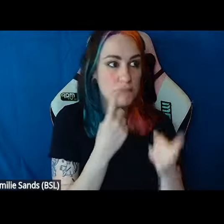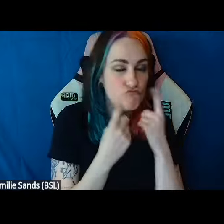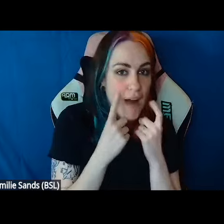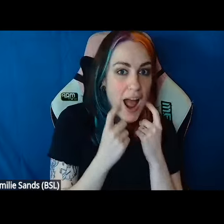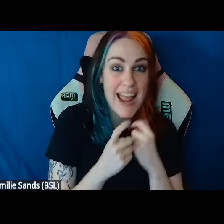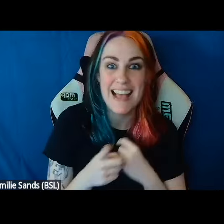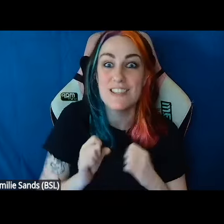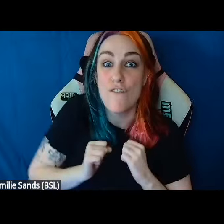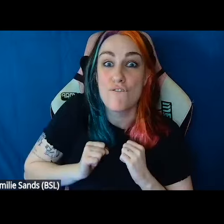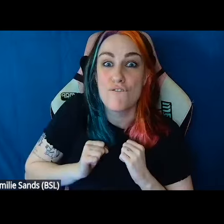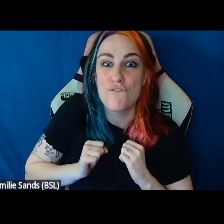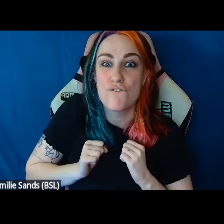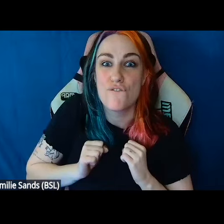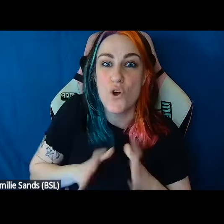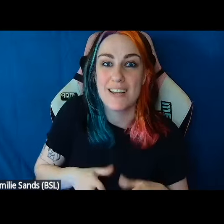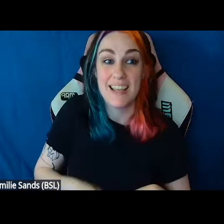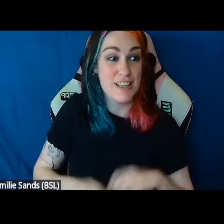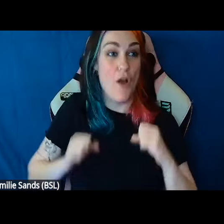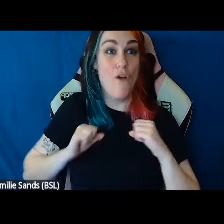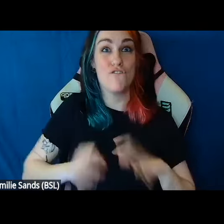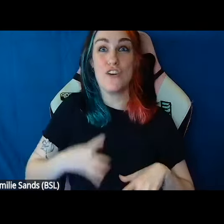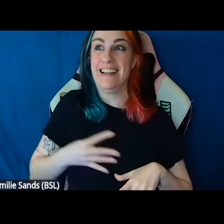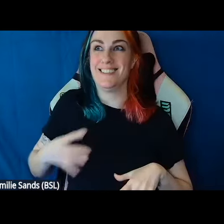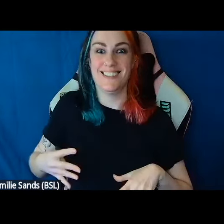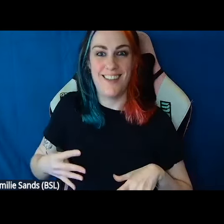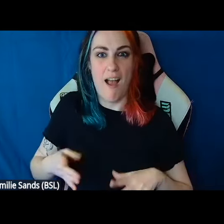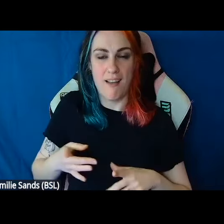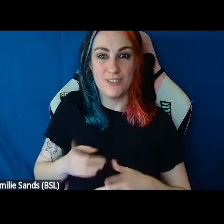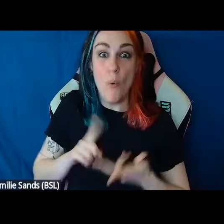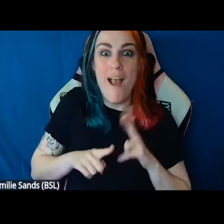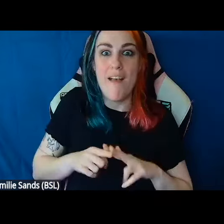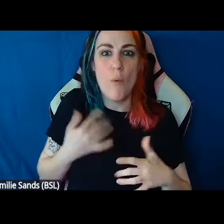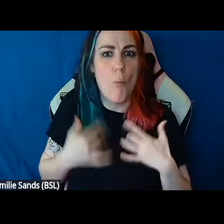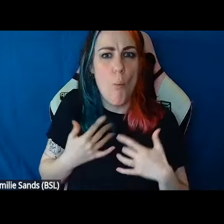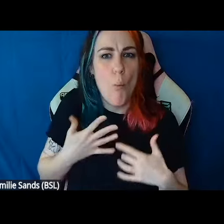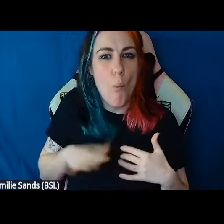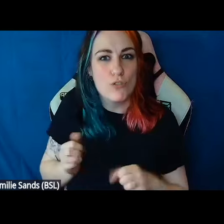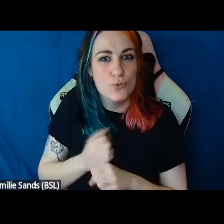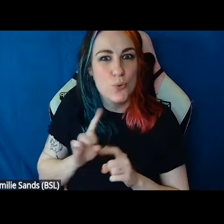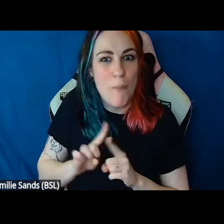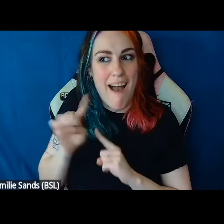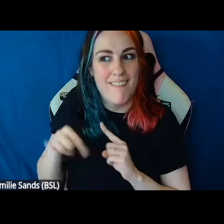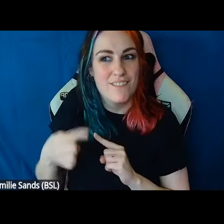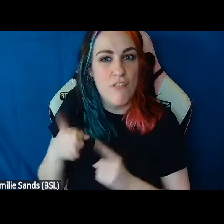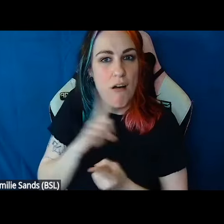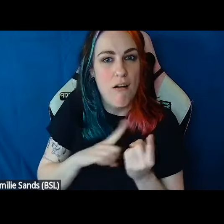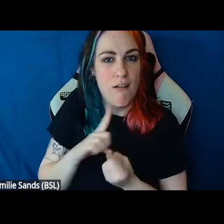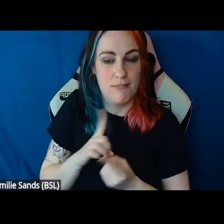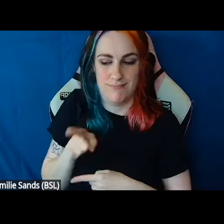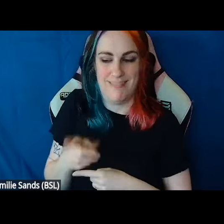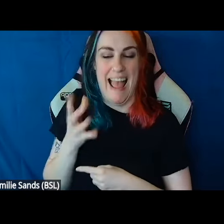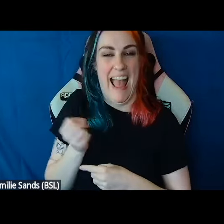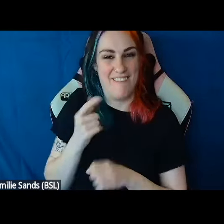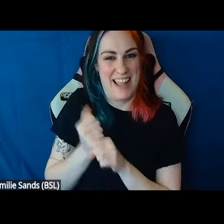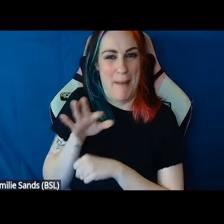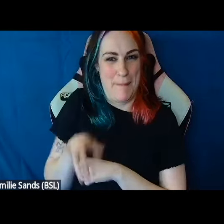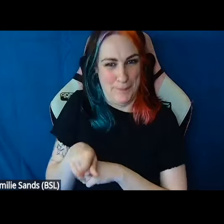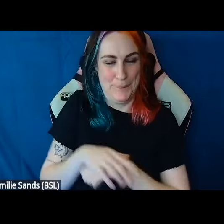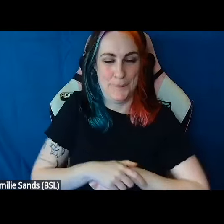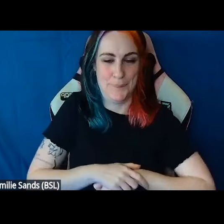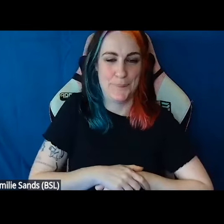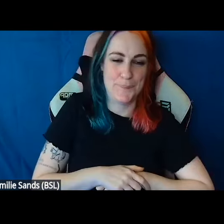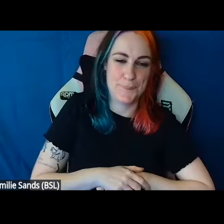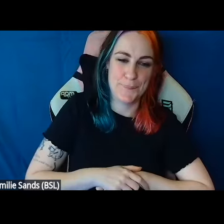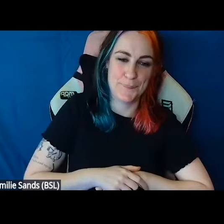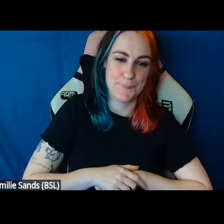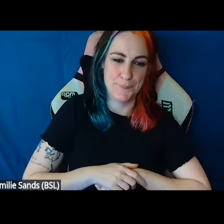99, folks. So if you're looking for something to do after the conference, you've got that. Now, we did get a little bit late of